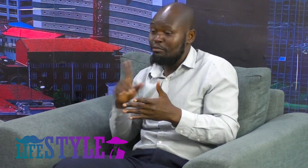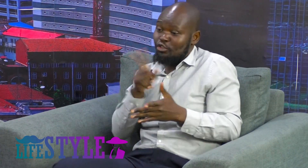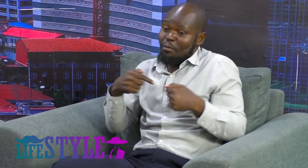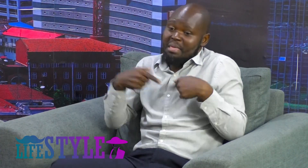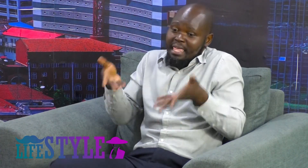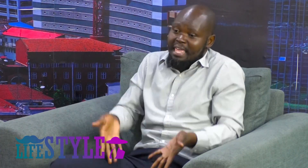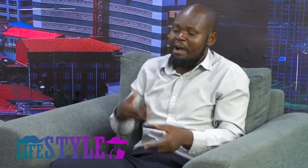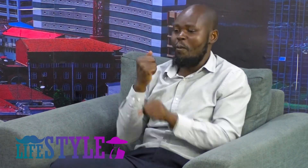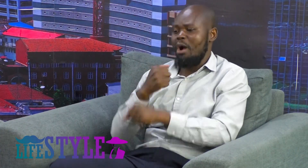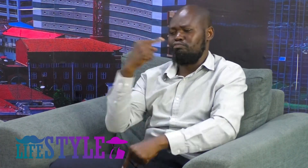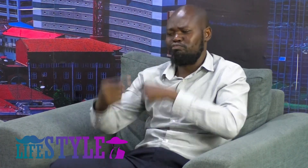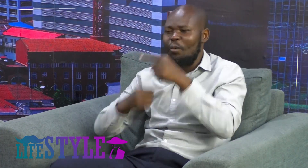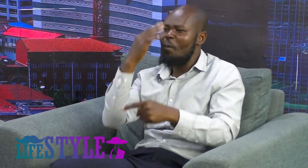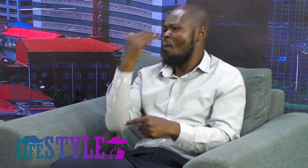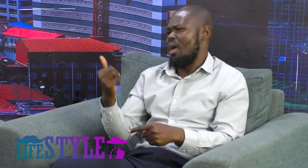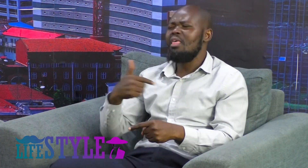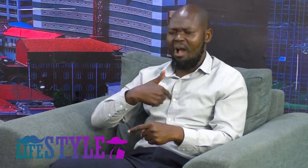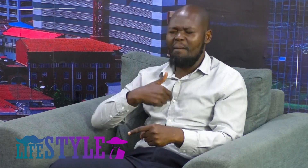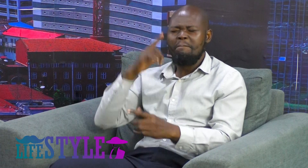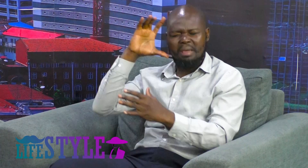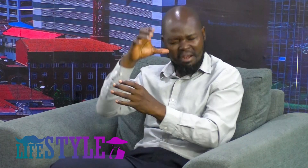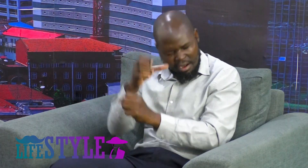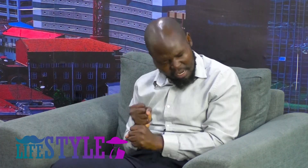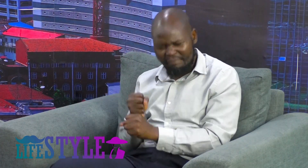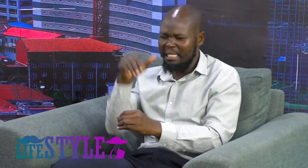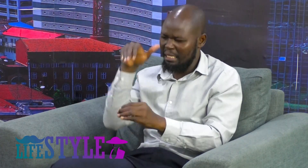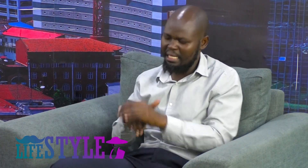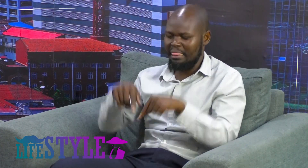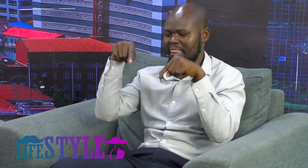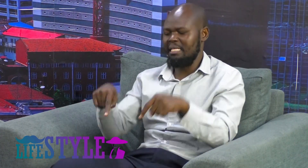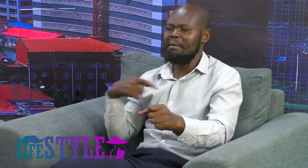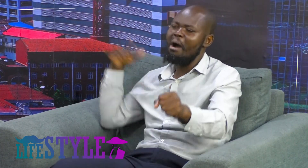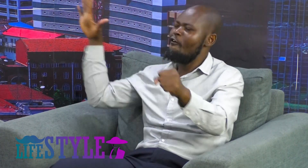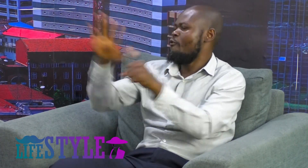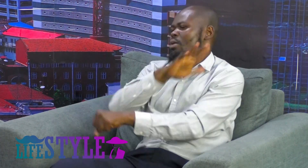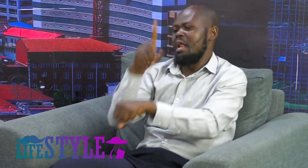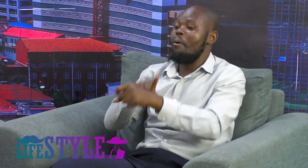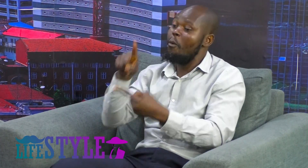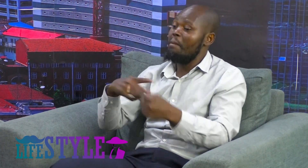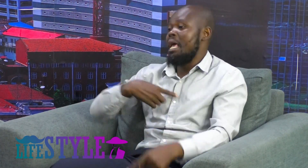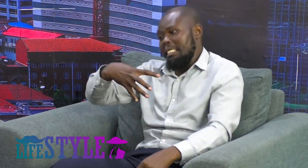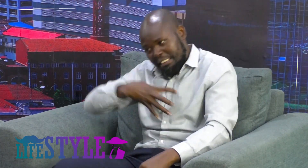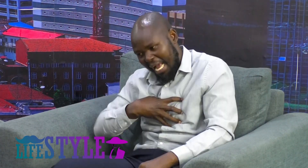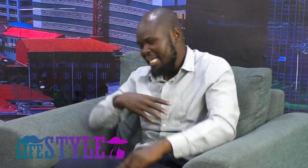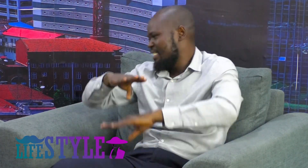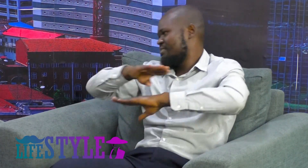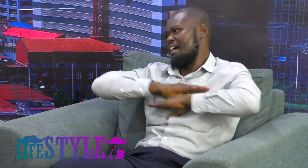so much to Science TV, and I'm here continuing with work, and I believe and I have hope that